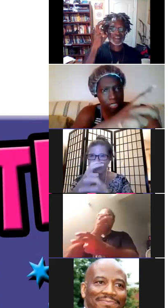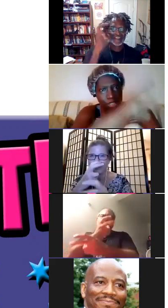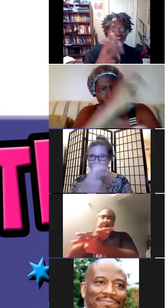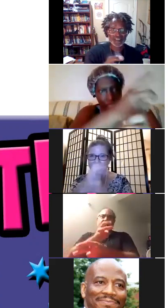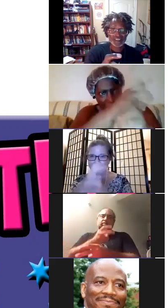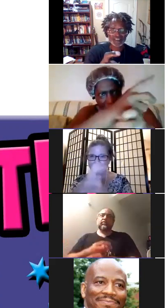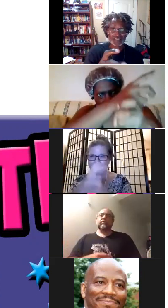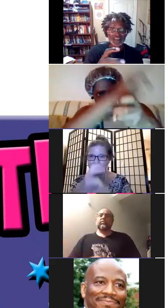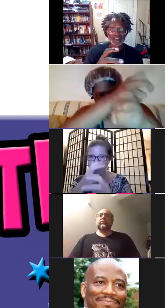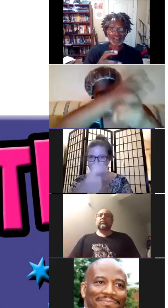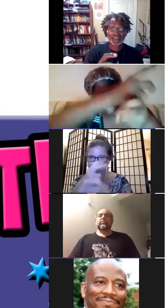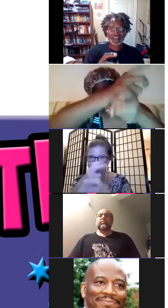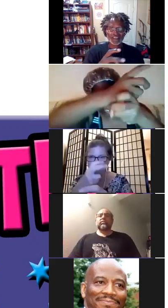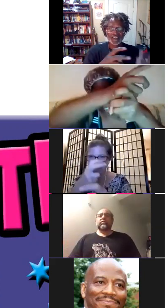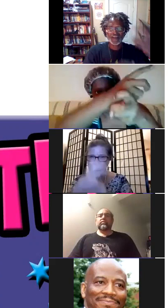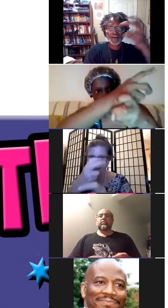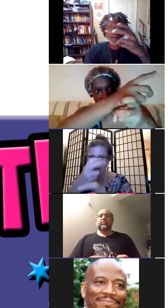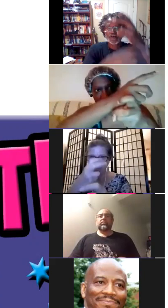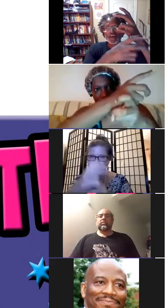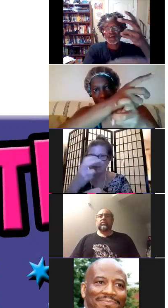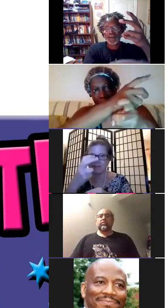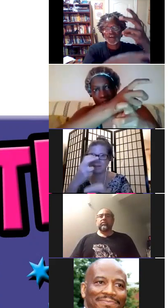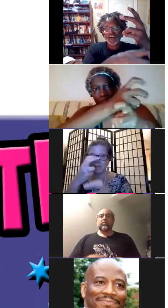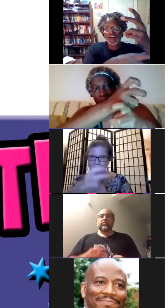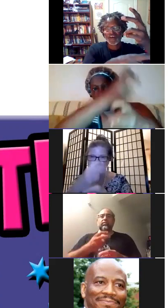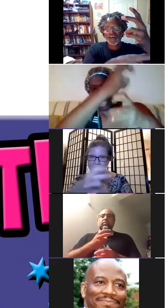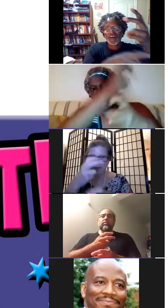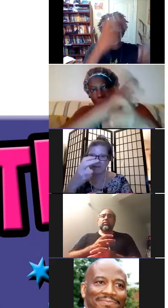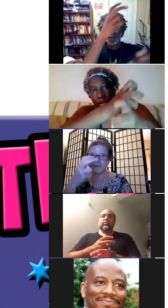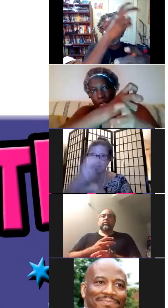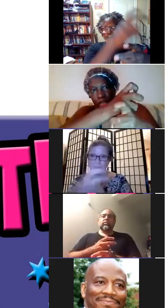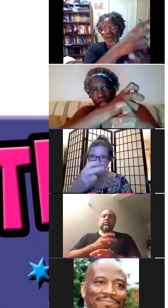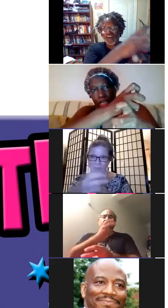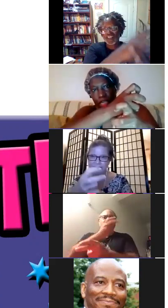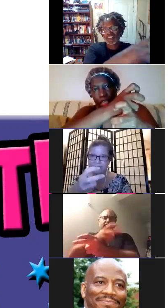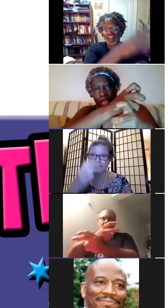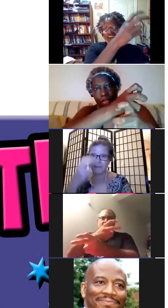hard. You're actually hitting your non-dominant hand. Hard,